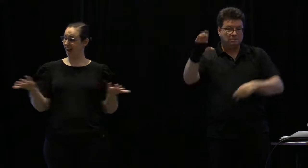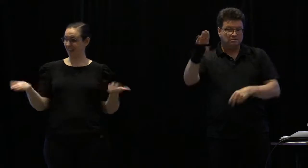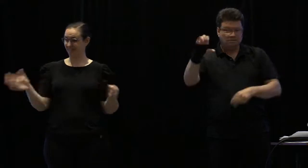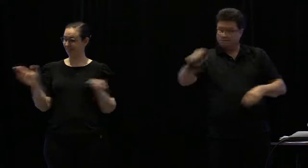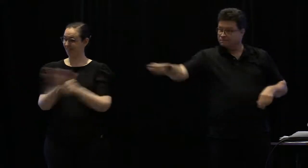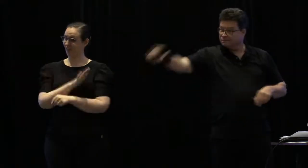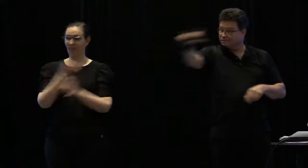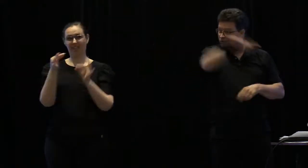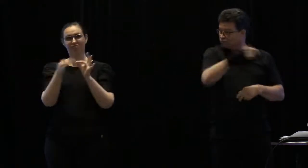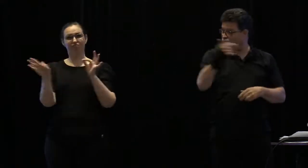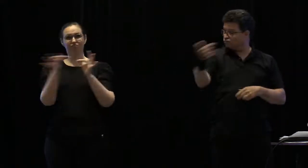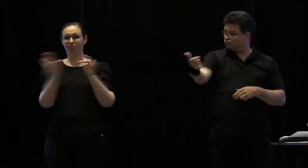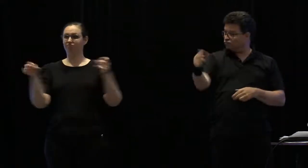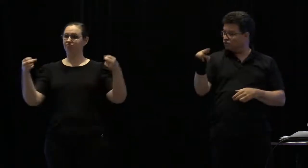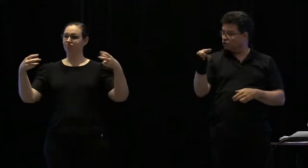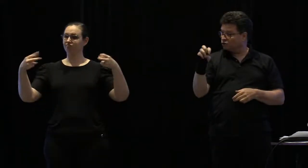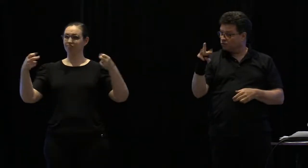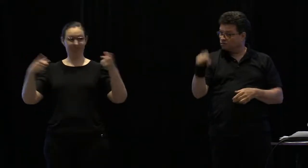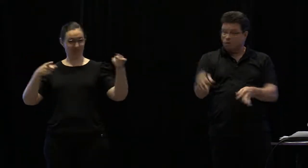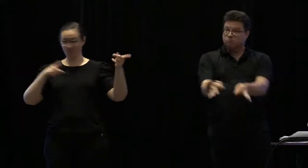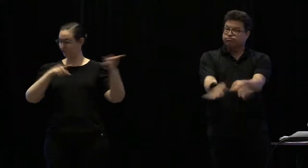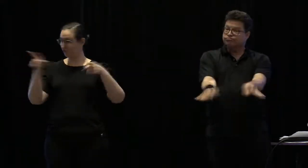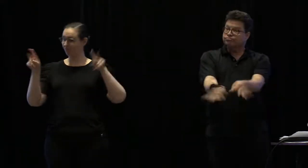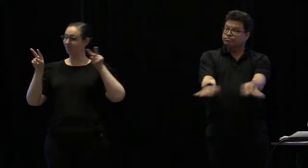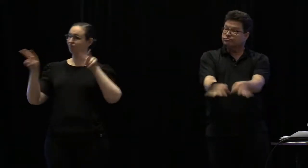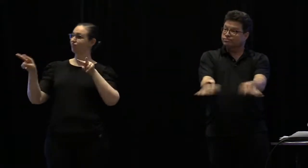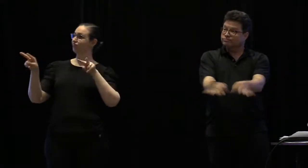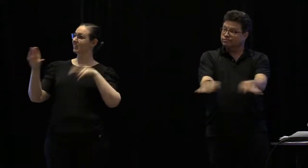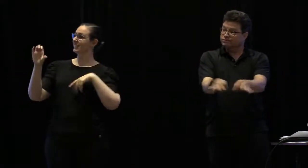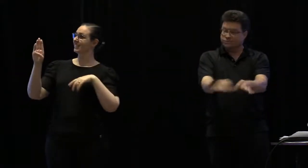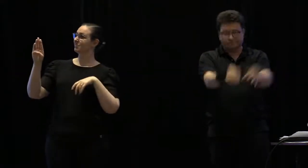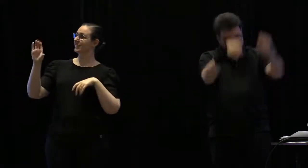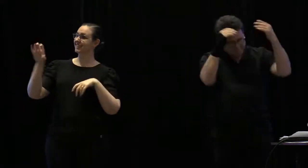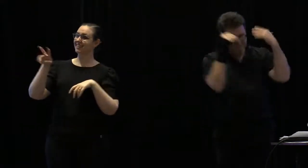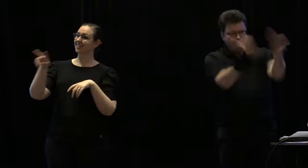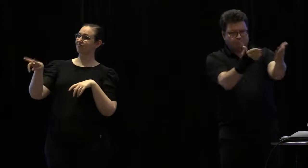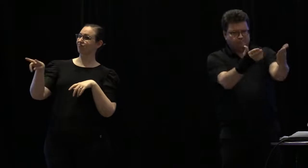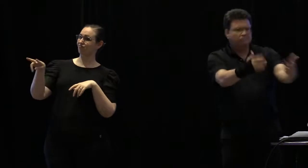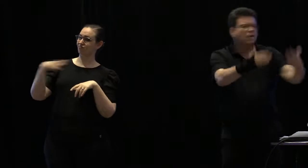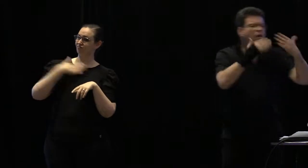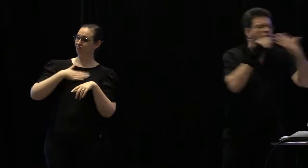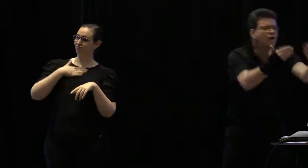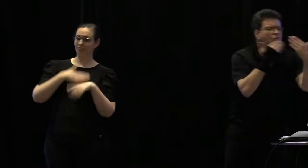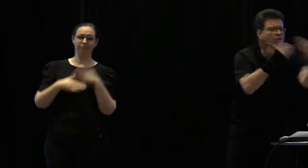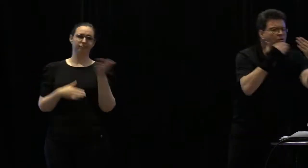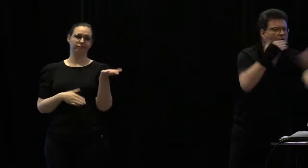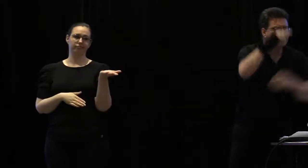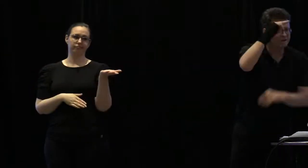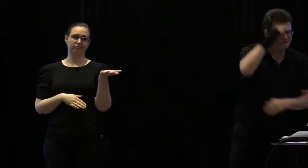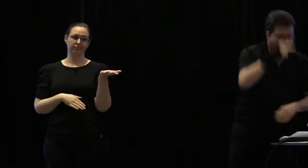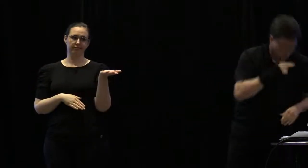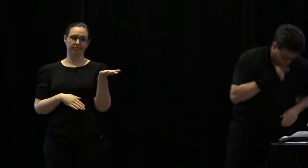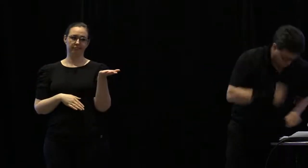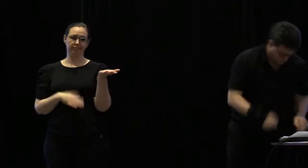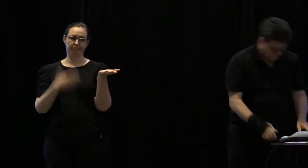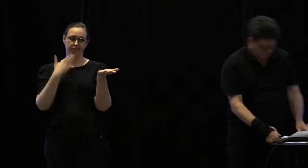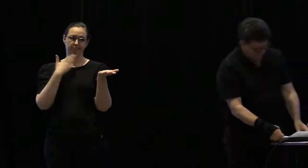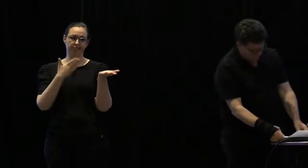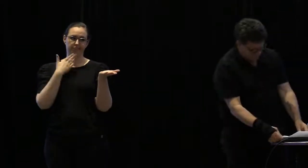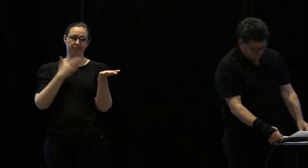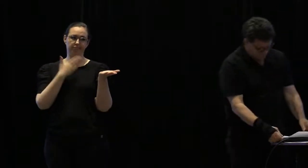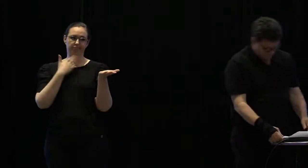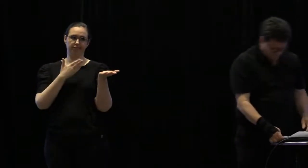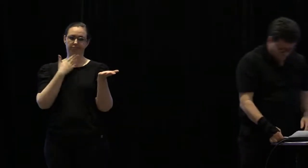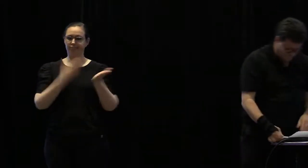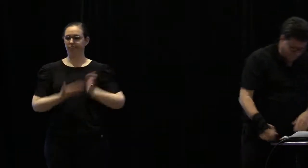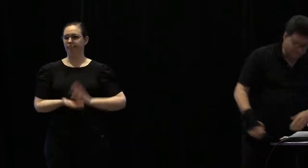closed captioning at the time was not deemed necessary by CBC and was removed. And so he fought the case and won. And thanks to